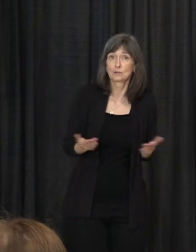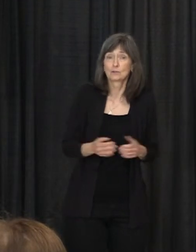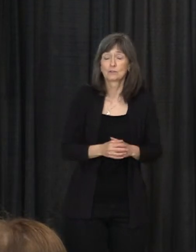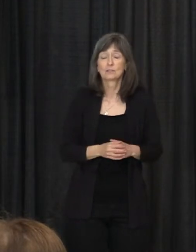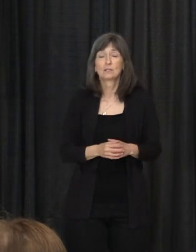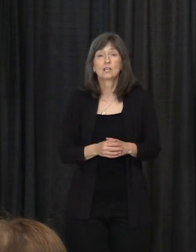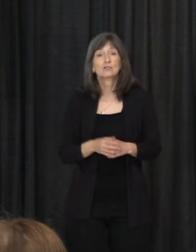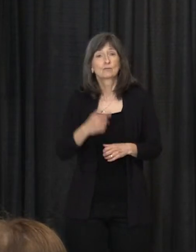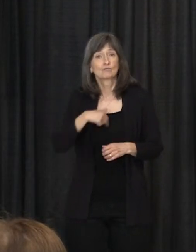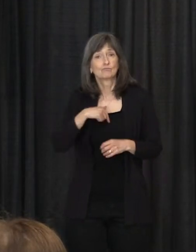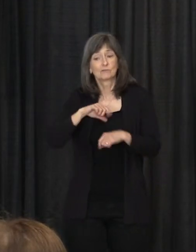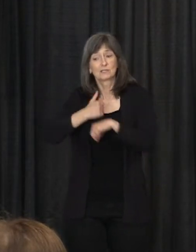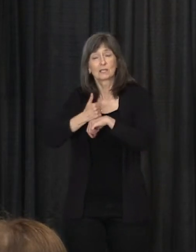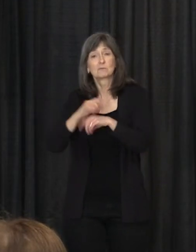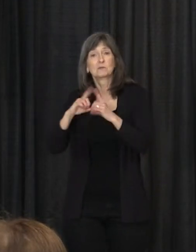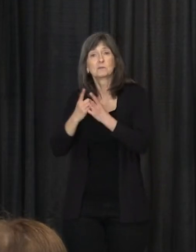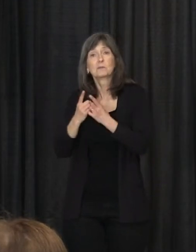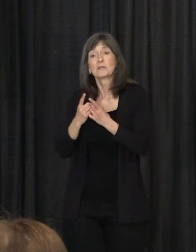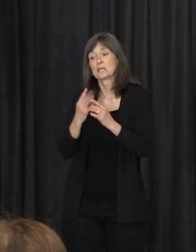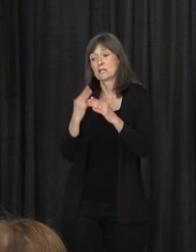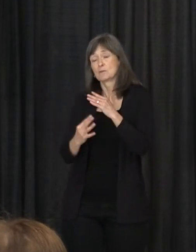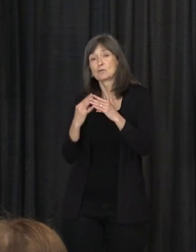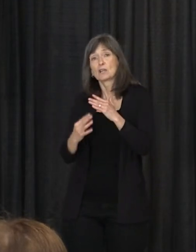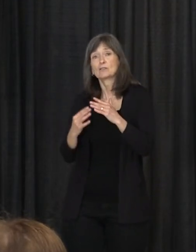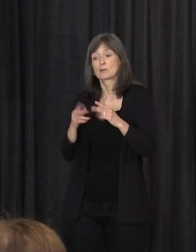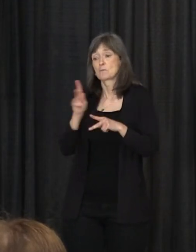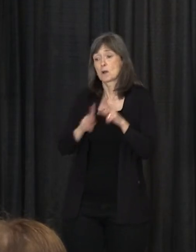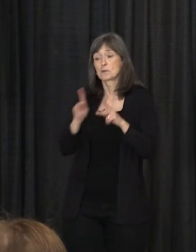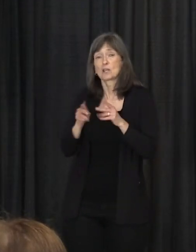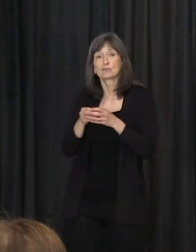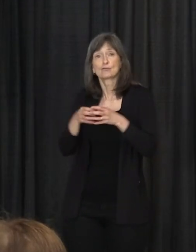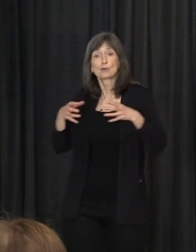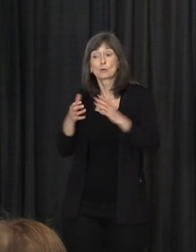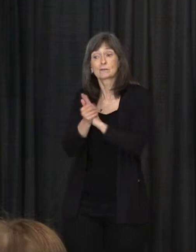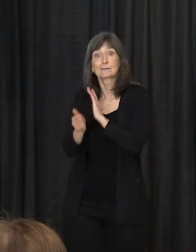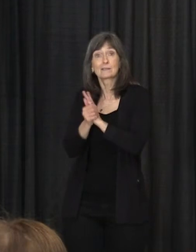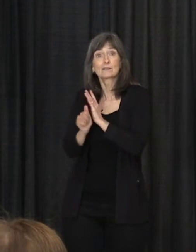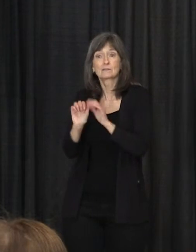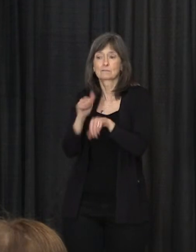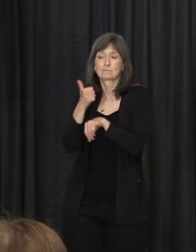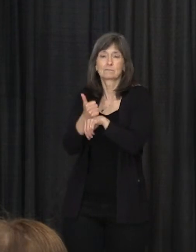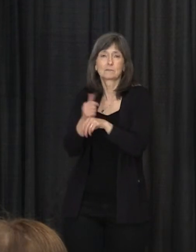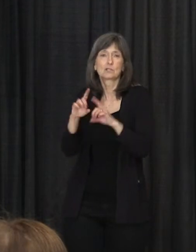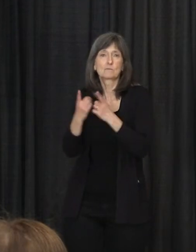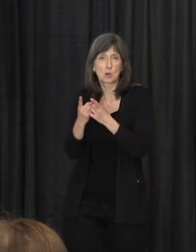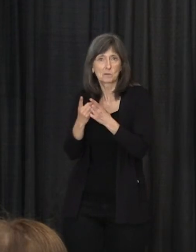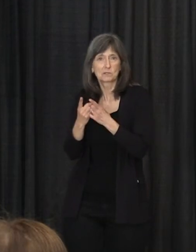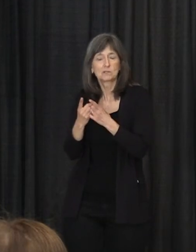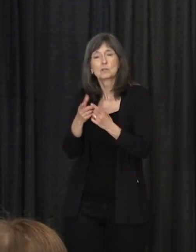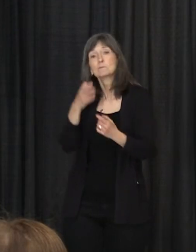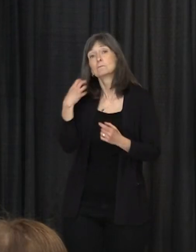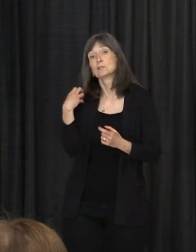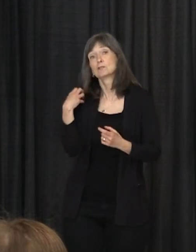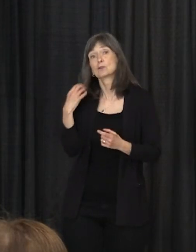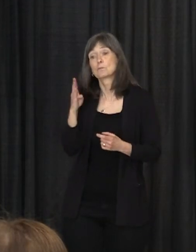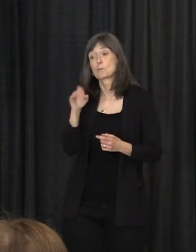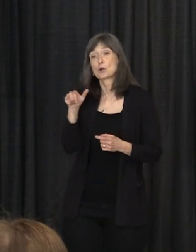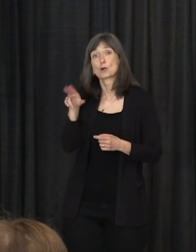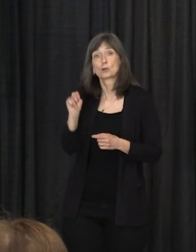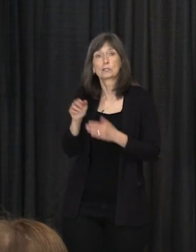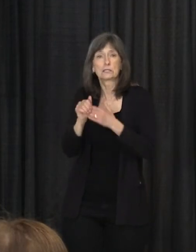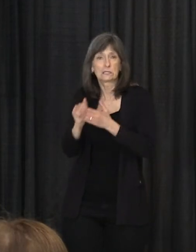created the Department of Immigration, Population Growth, and Skills with Minister Byrne at the helm to show that